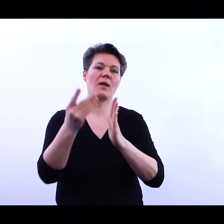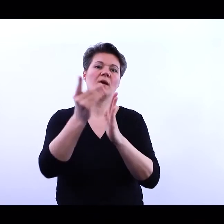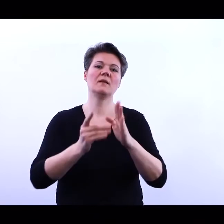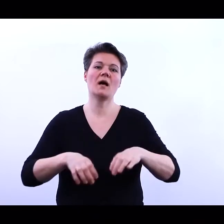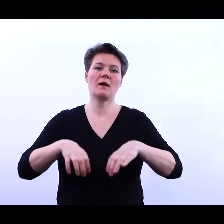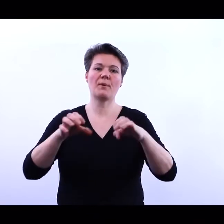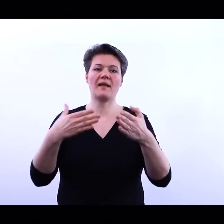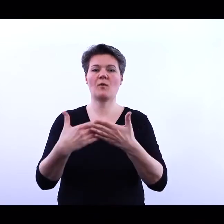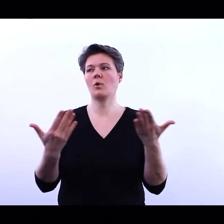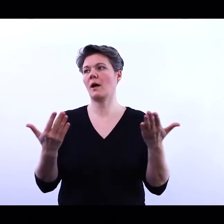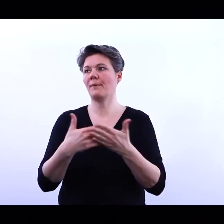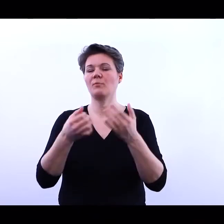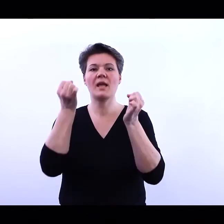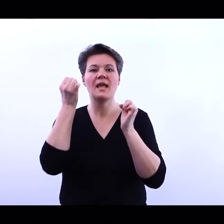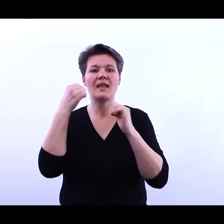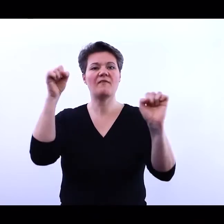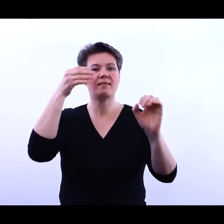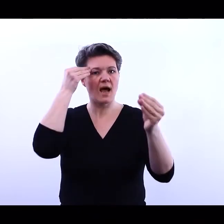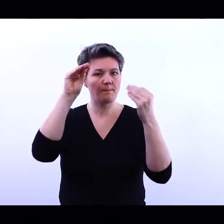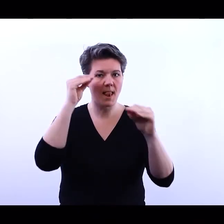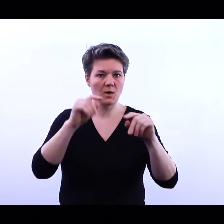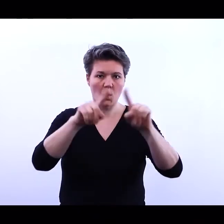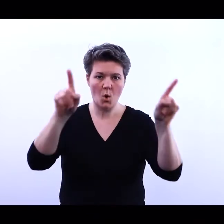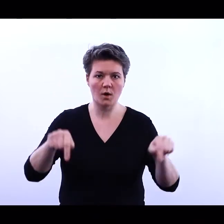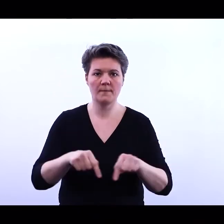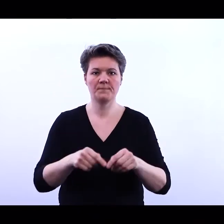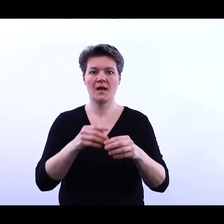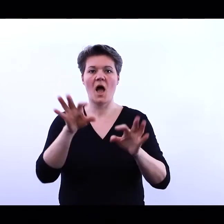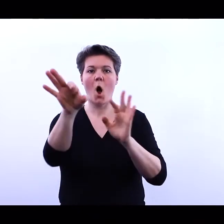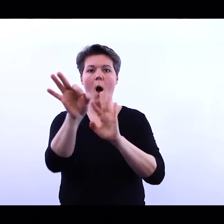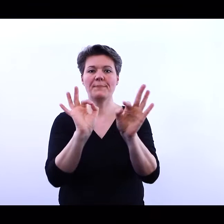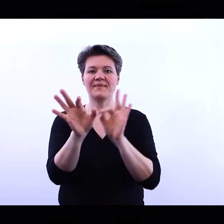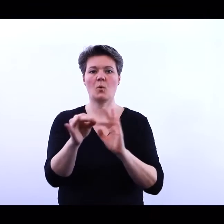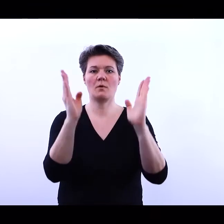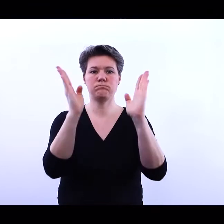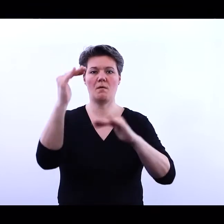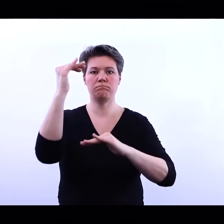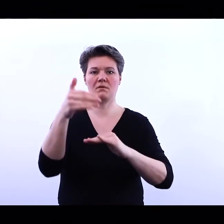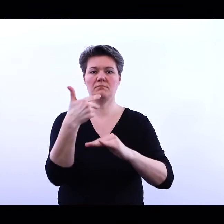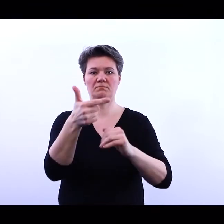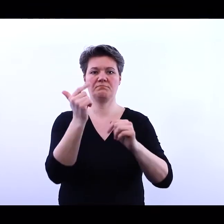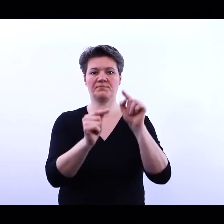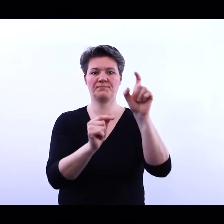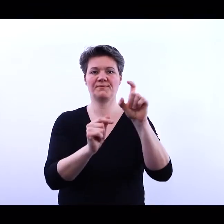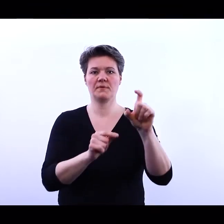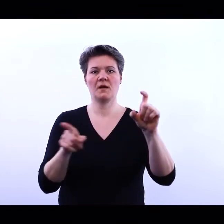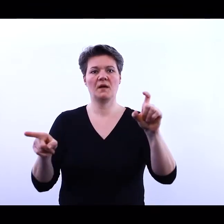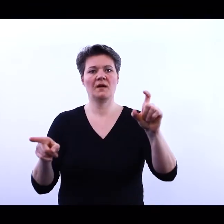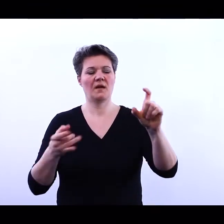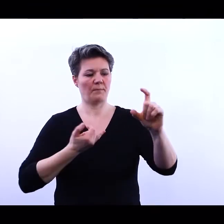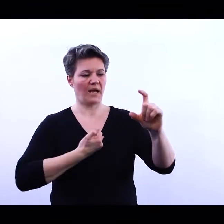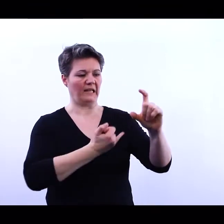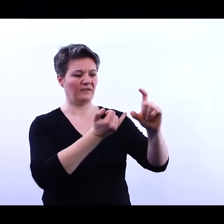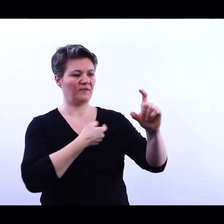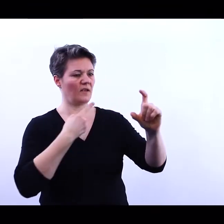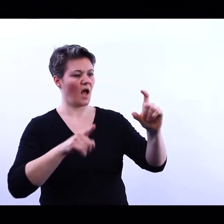or event registration form with basic and rigid options for a user, doing so robs our community members of